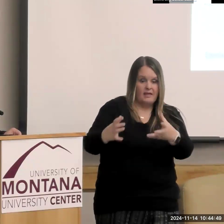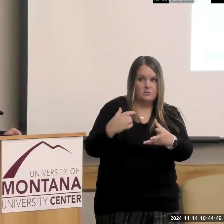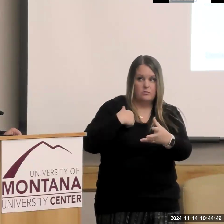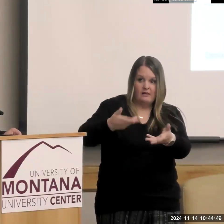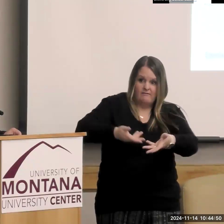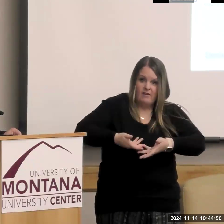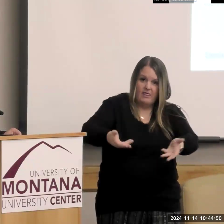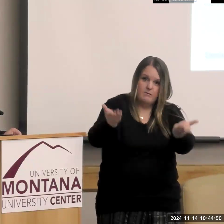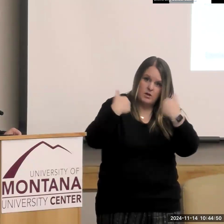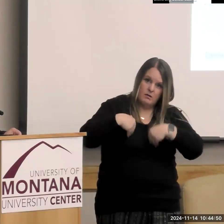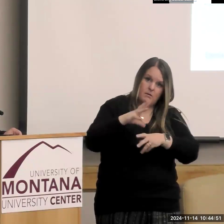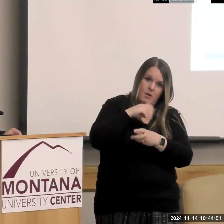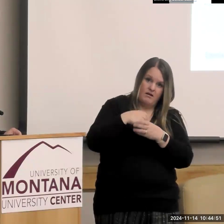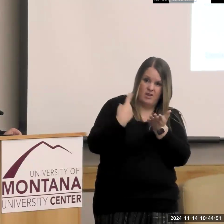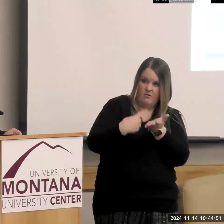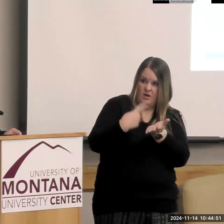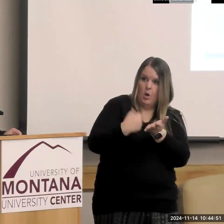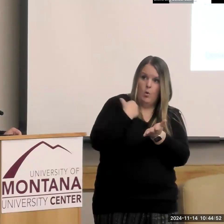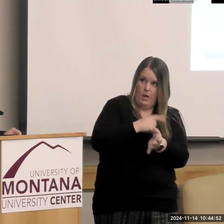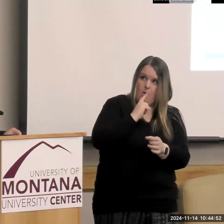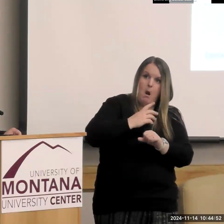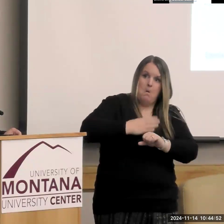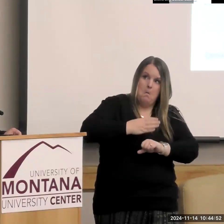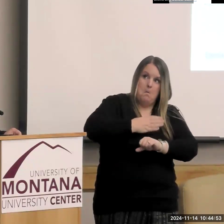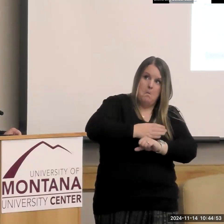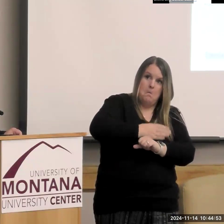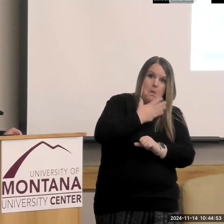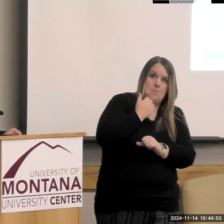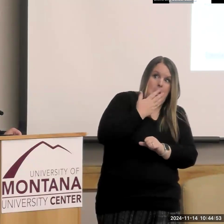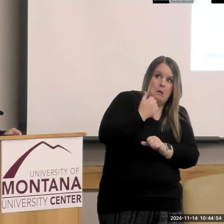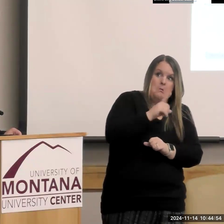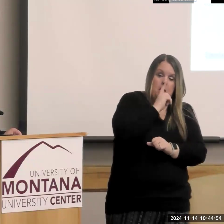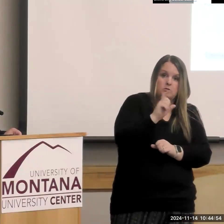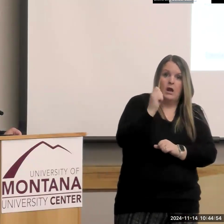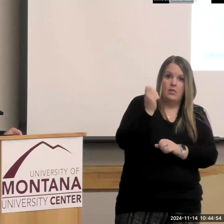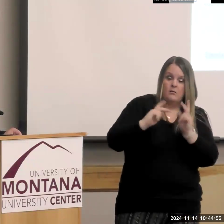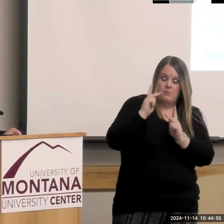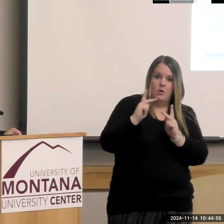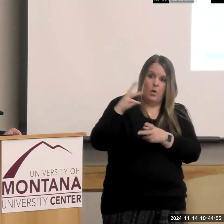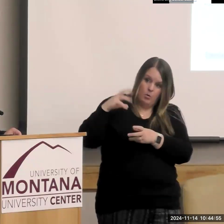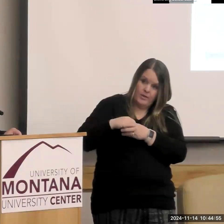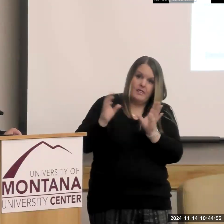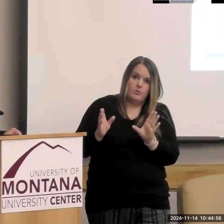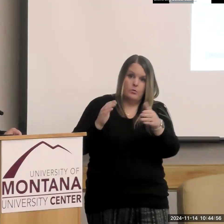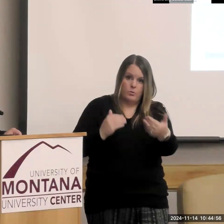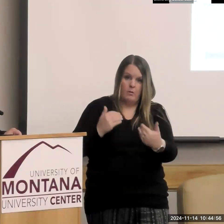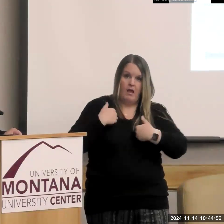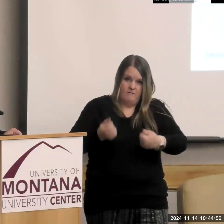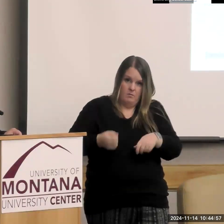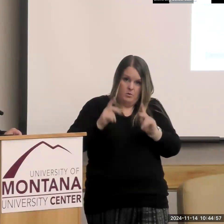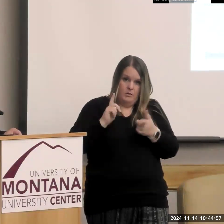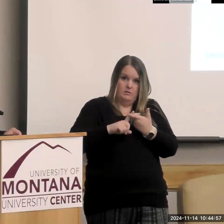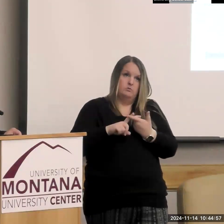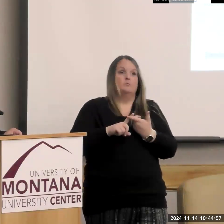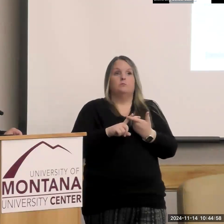of the conversation. We're getting better at making sure that other portions of the population are in the room and have opportunities